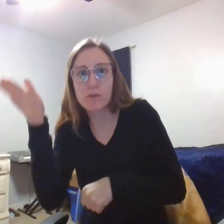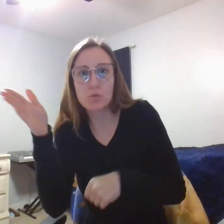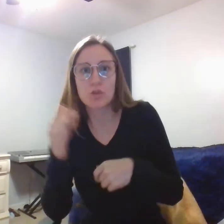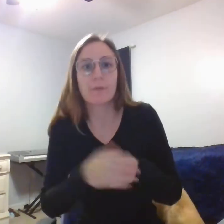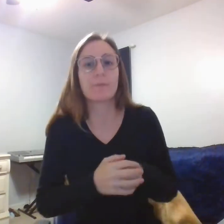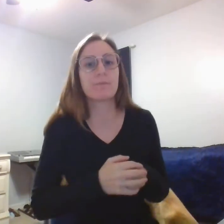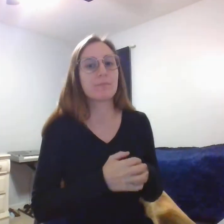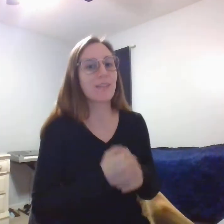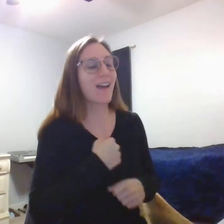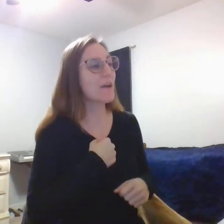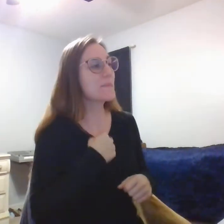there.